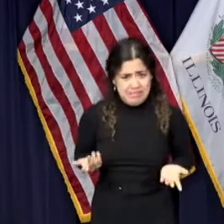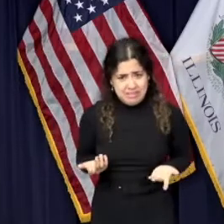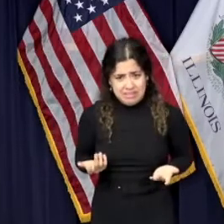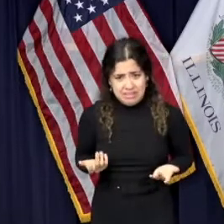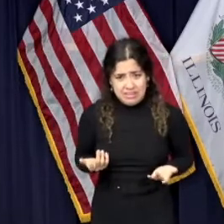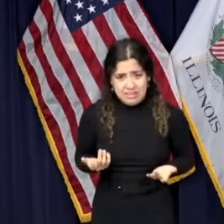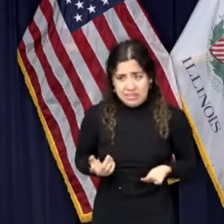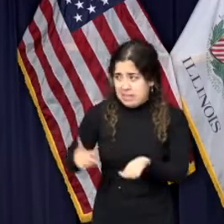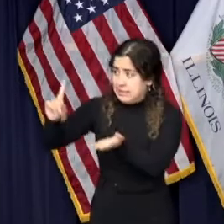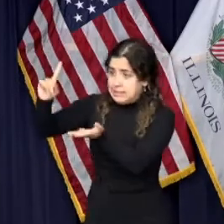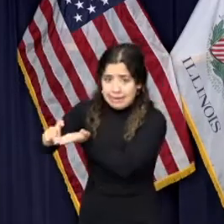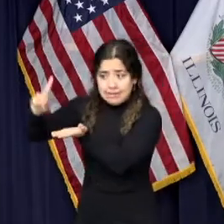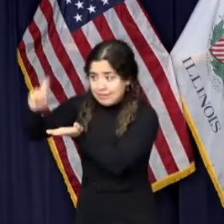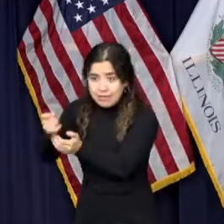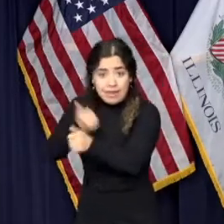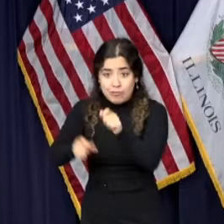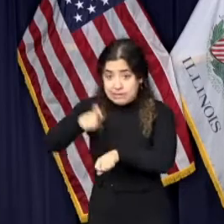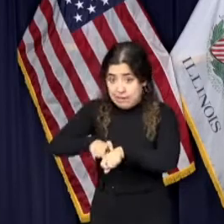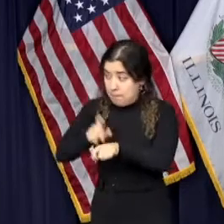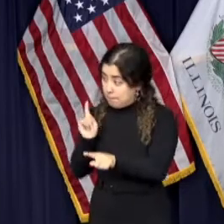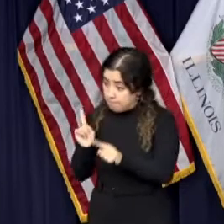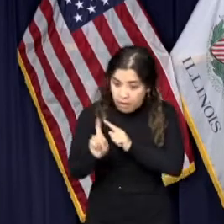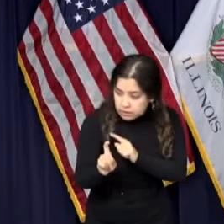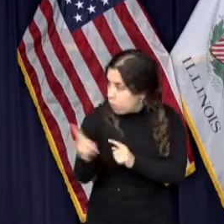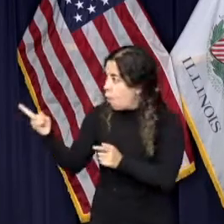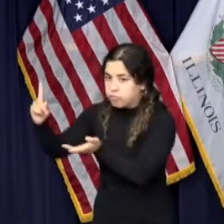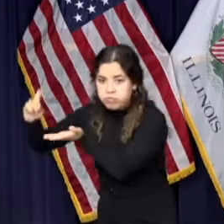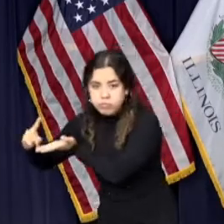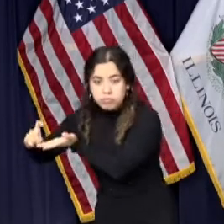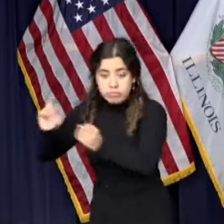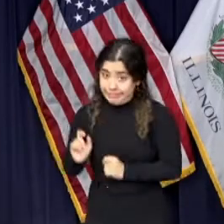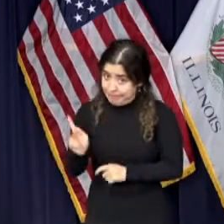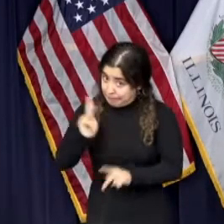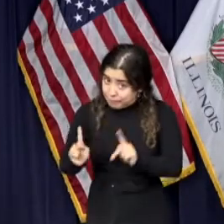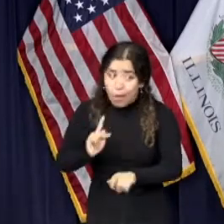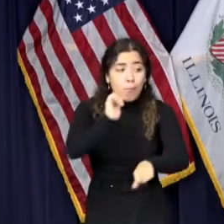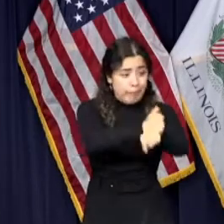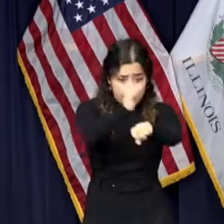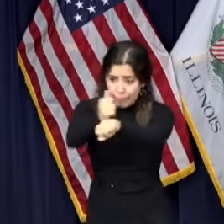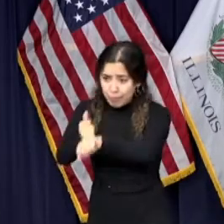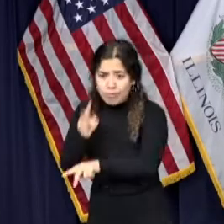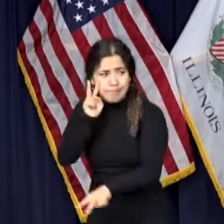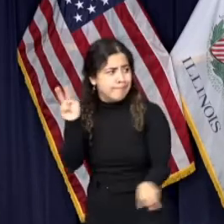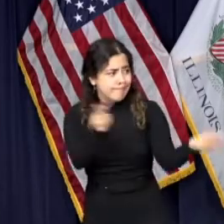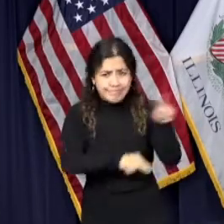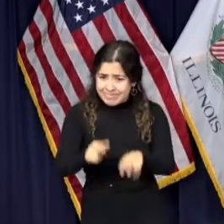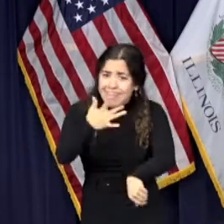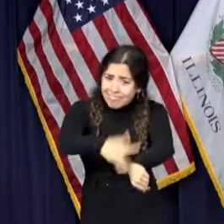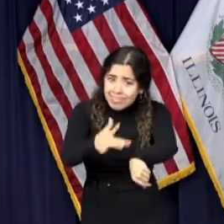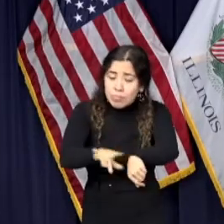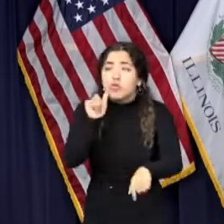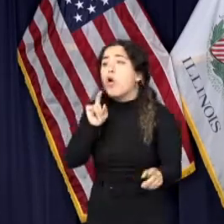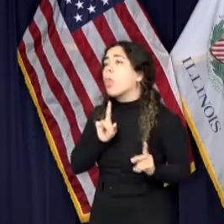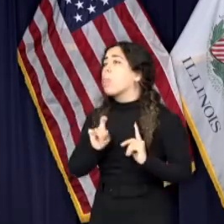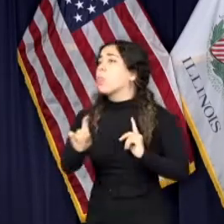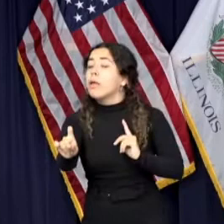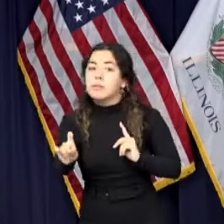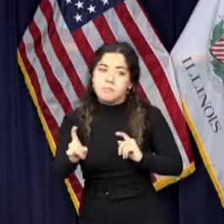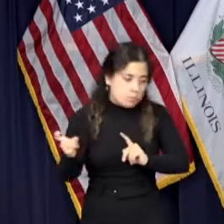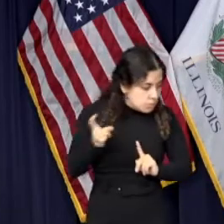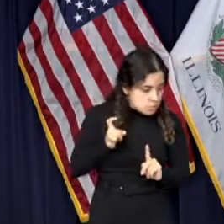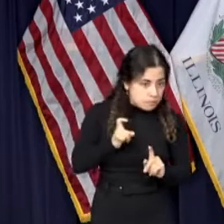a sanitizing station every time you pass them. People are setting it out. They are available. Don't go buy one without using